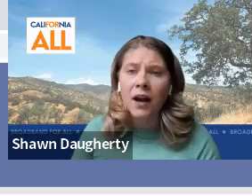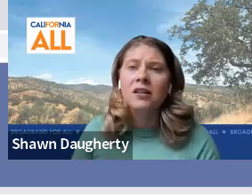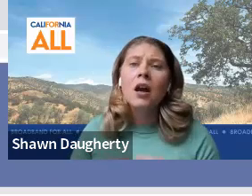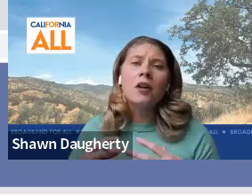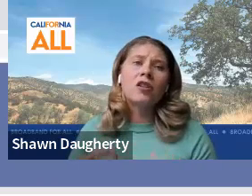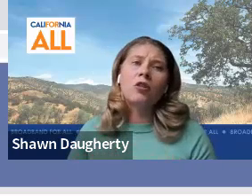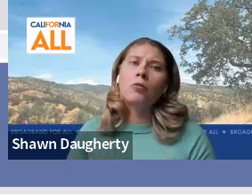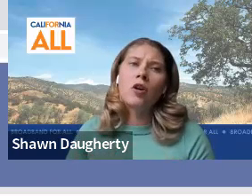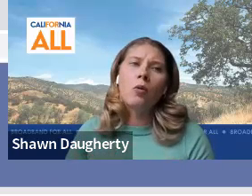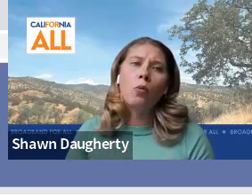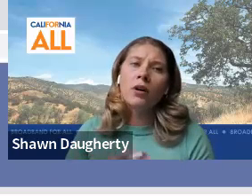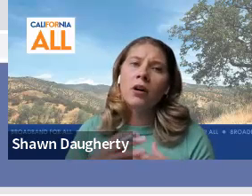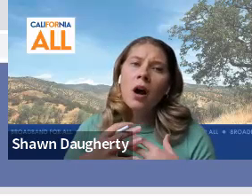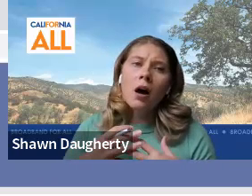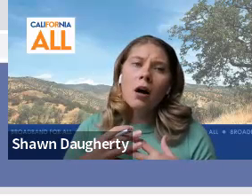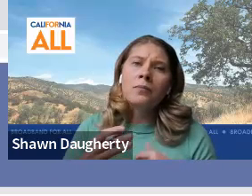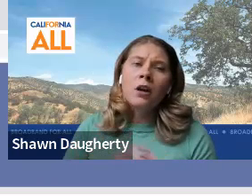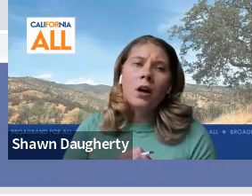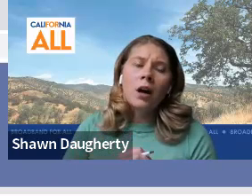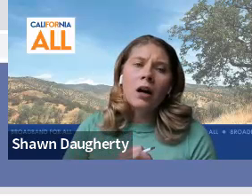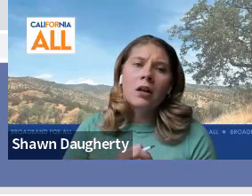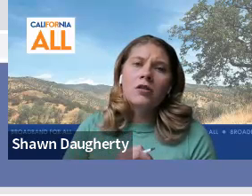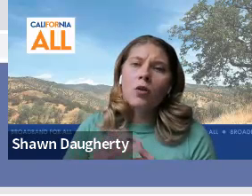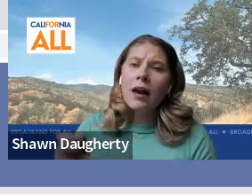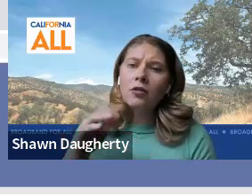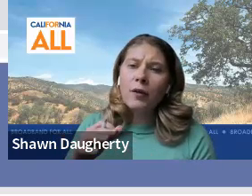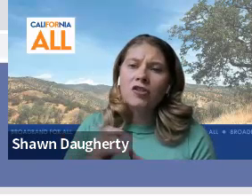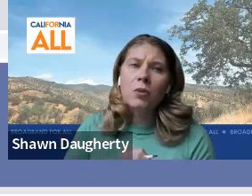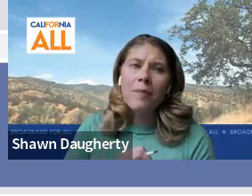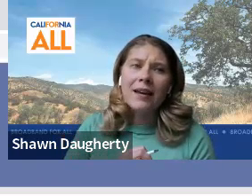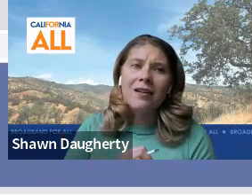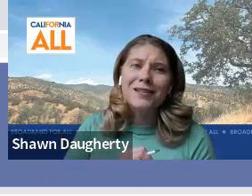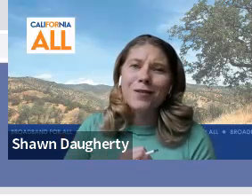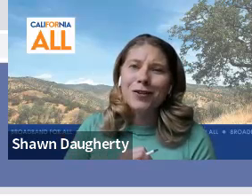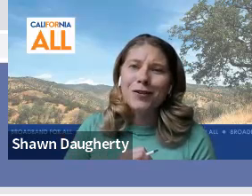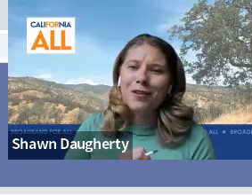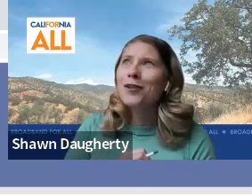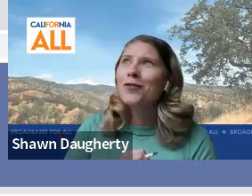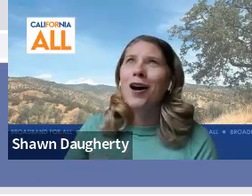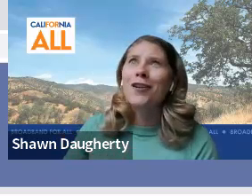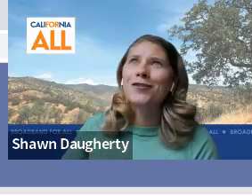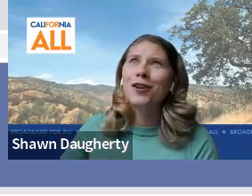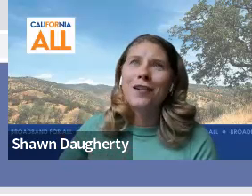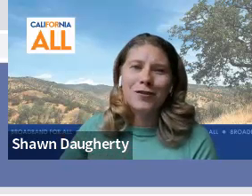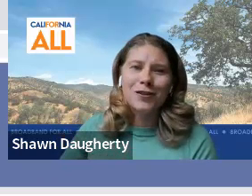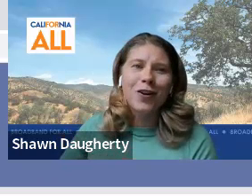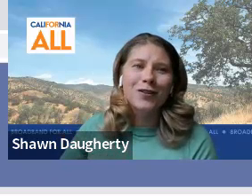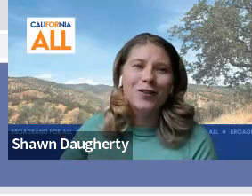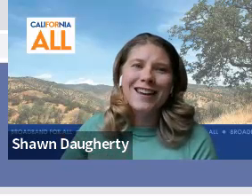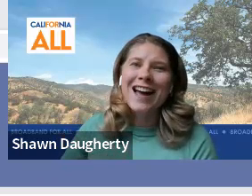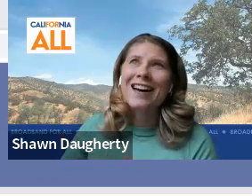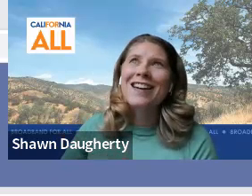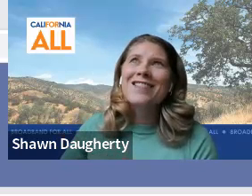so, we're, so Cole, I don't know if we actually want to back out of this. I want to show some of the good survey